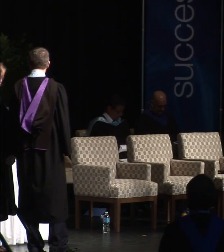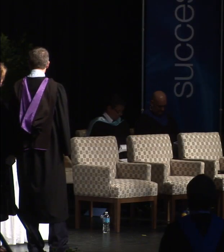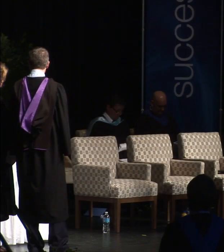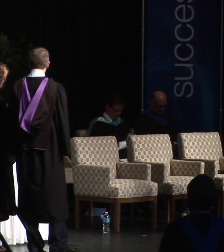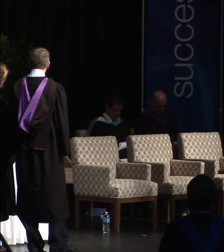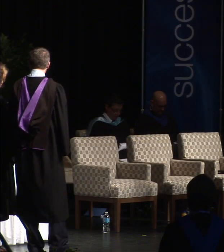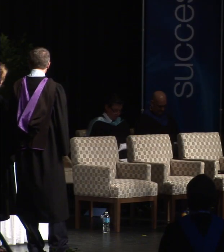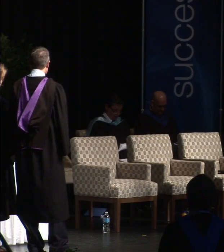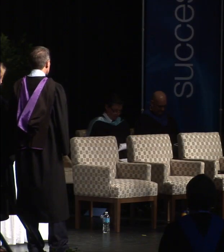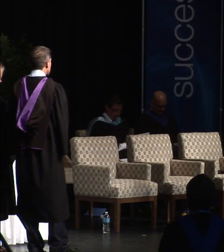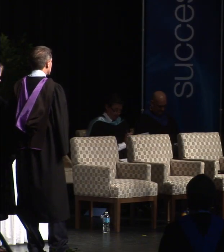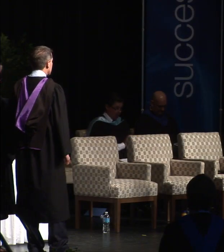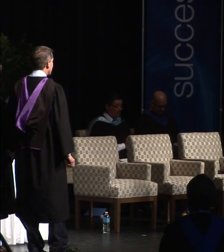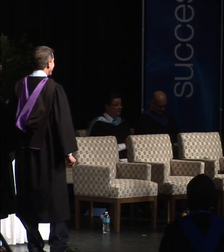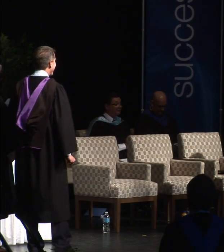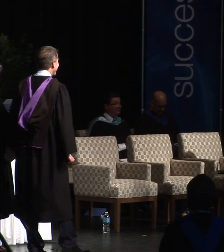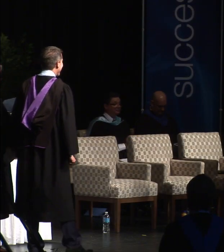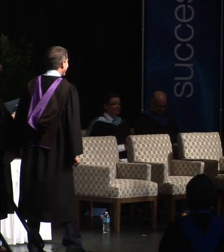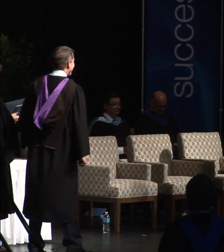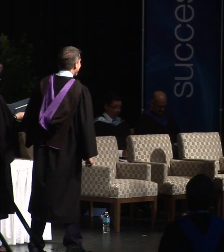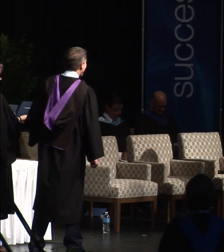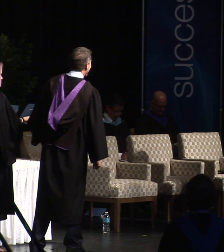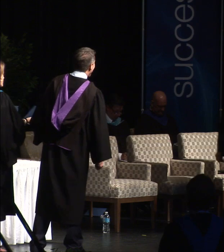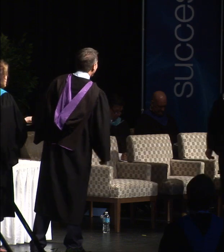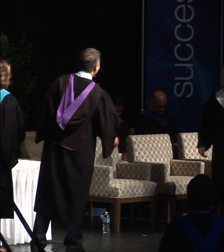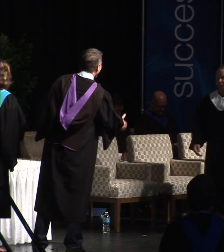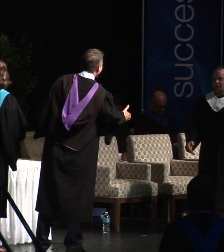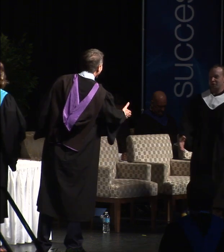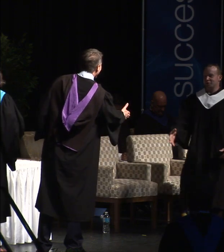Ryan Lawrence Burton, honors. Right over here